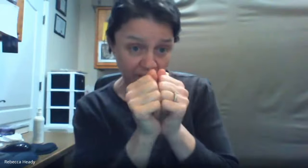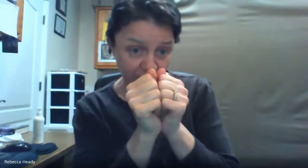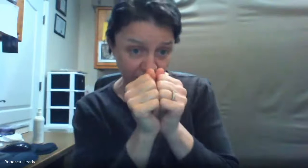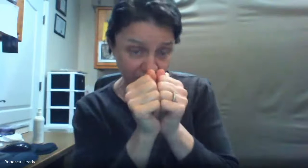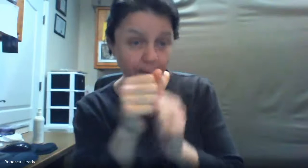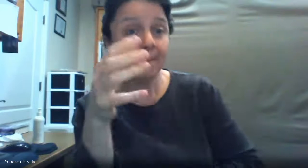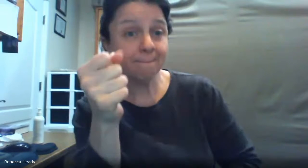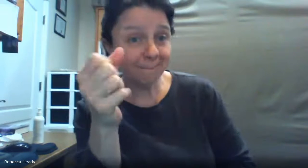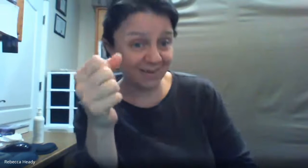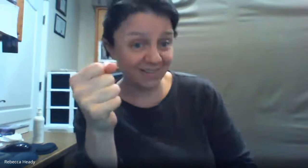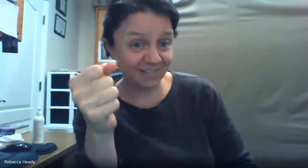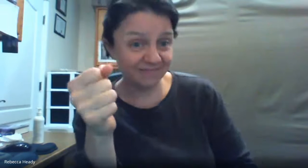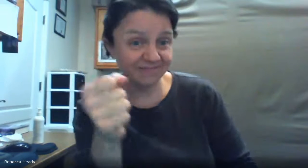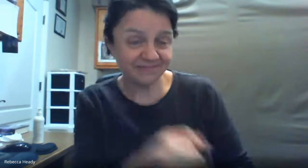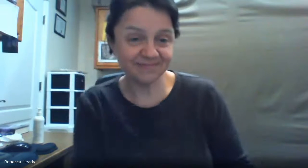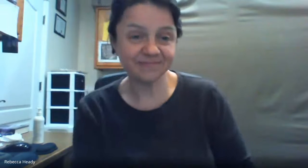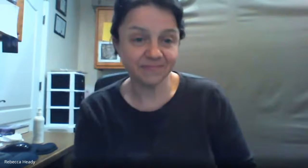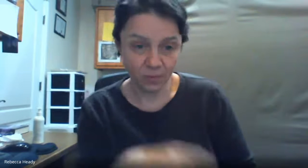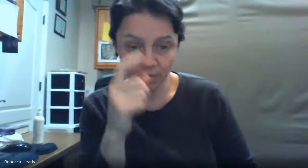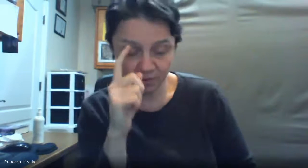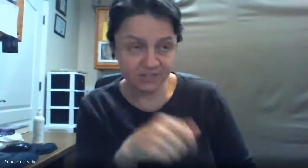with milk. With the question